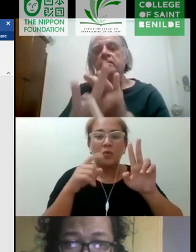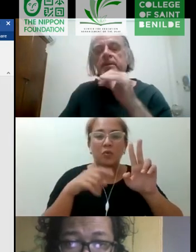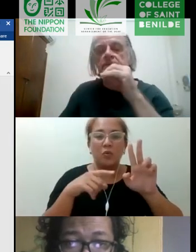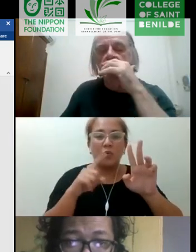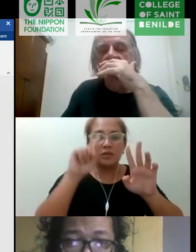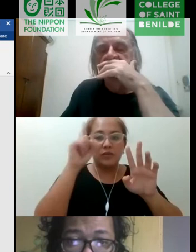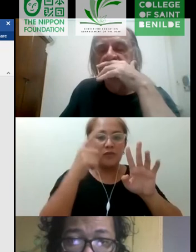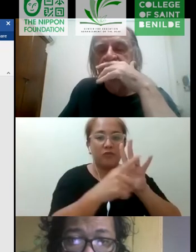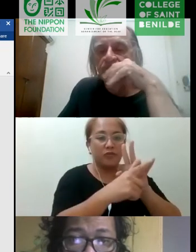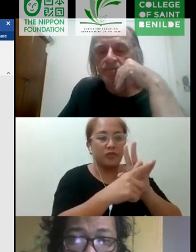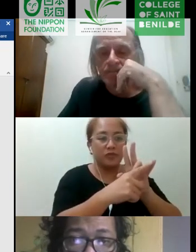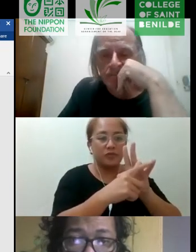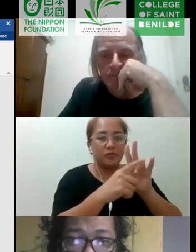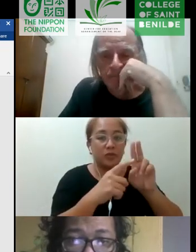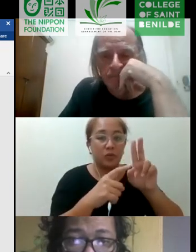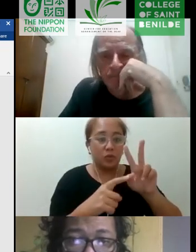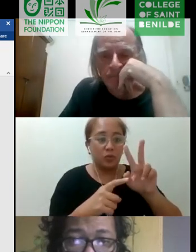before this.